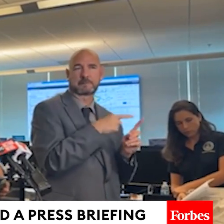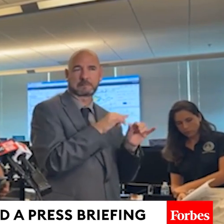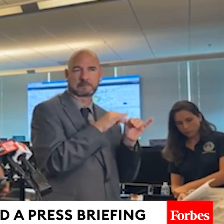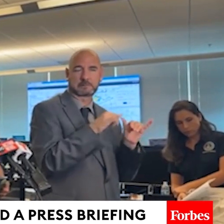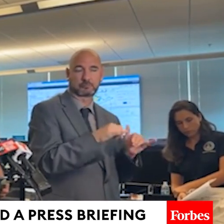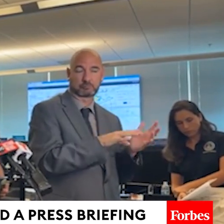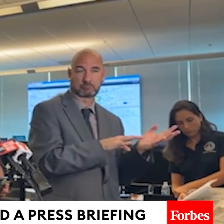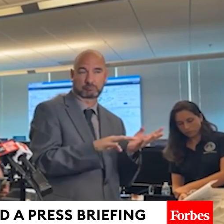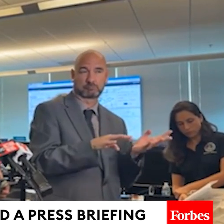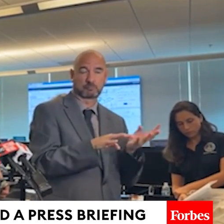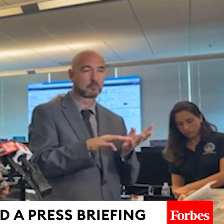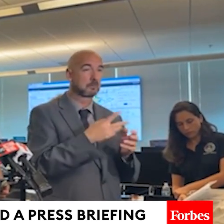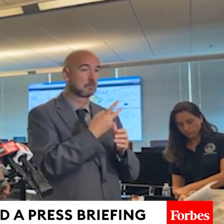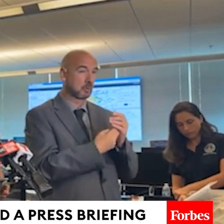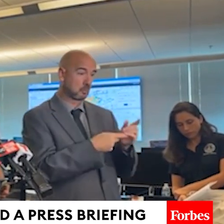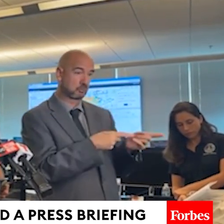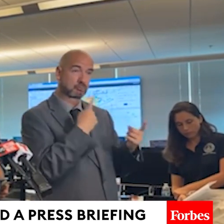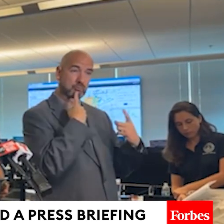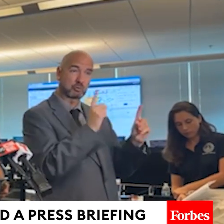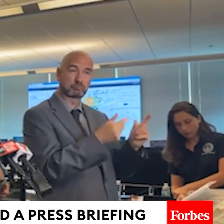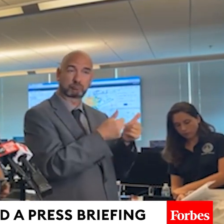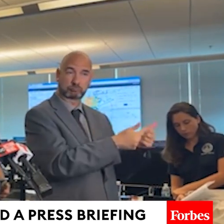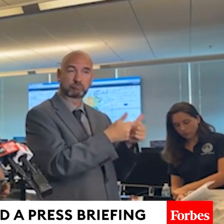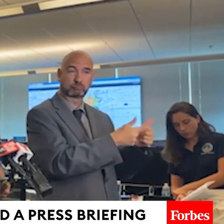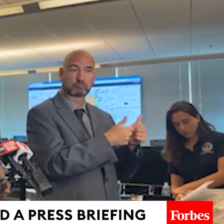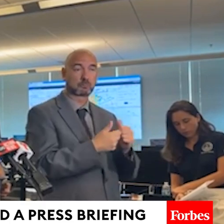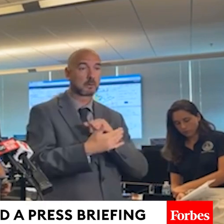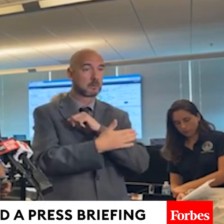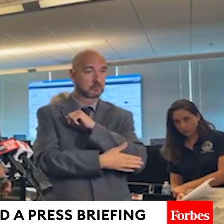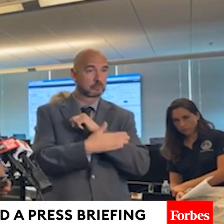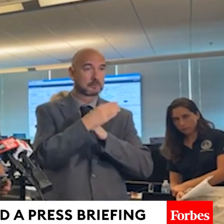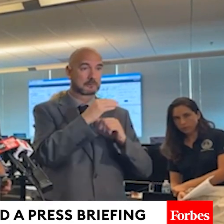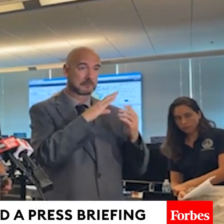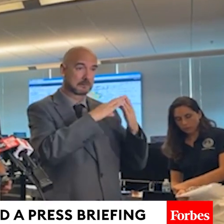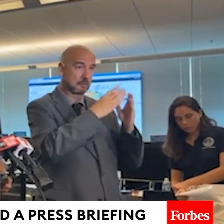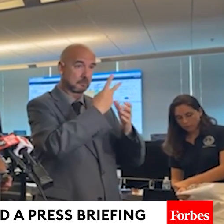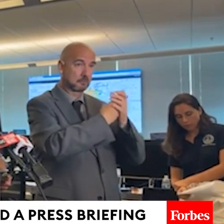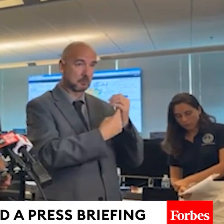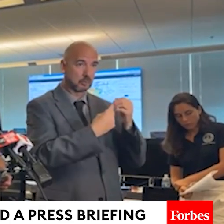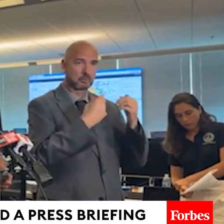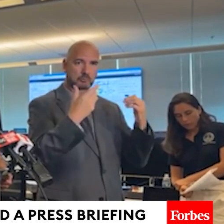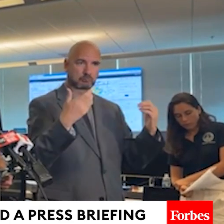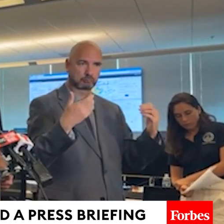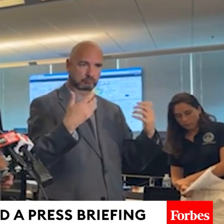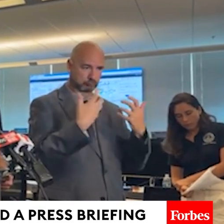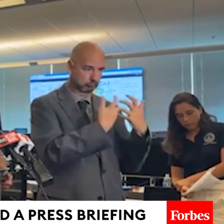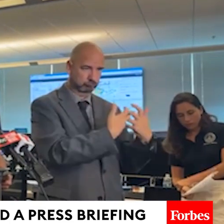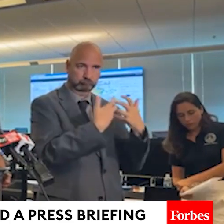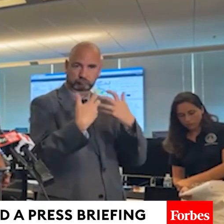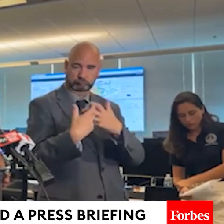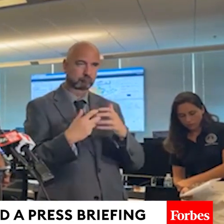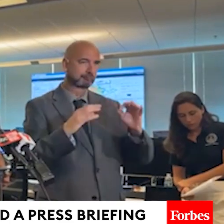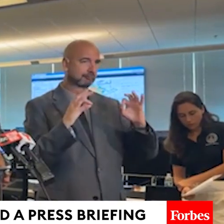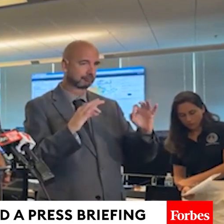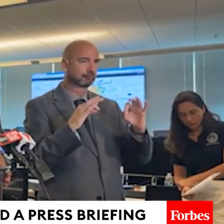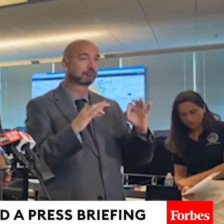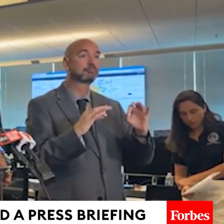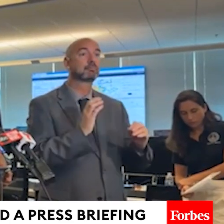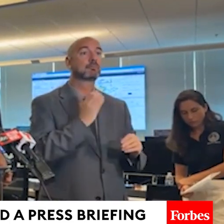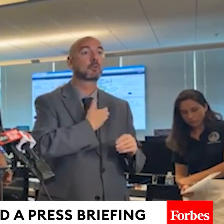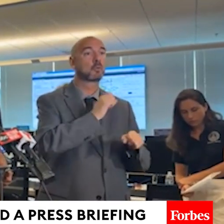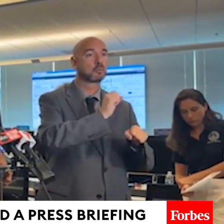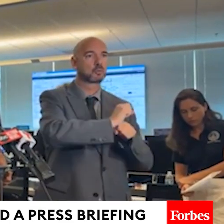currently up and running. Both the counties and the cities' pumping stations are up and running. Our pumping station is putting